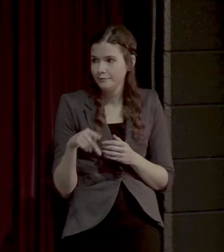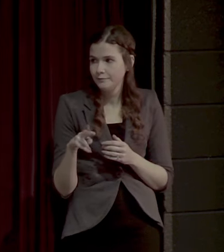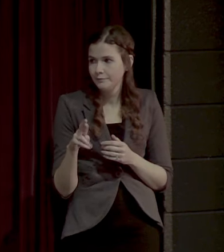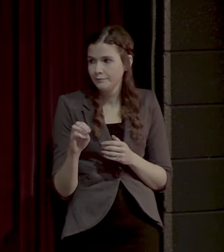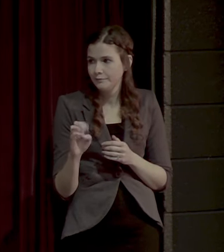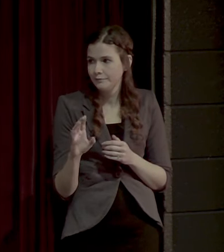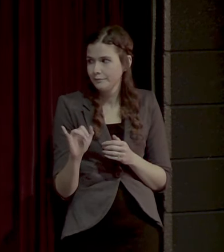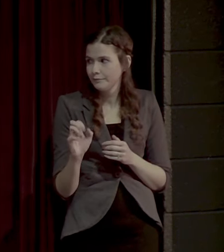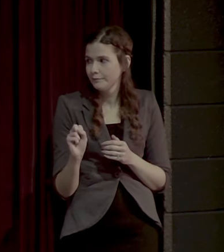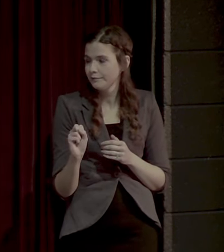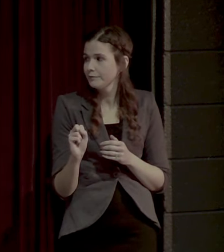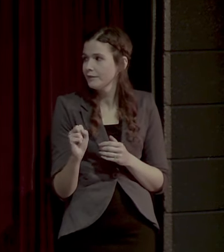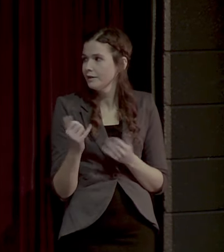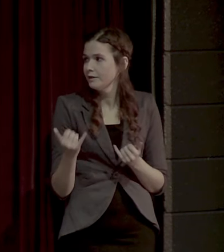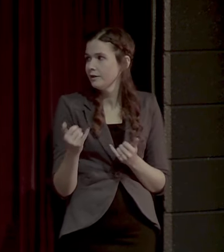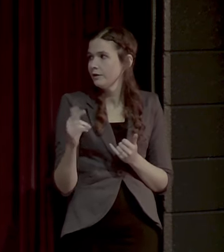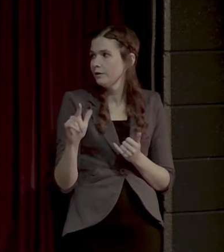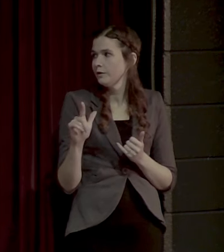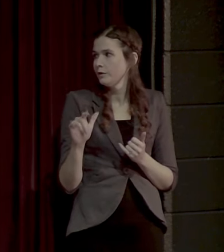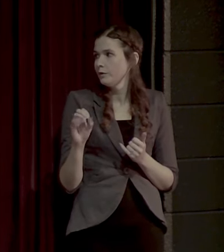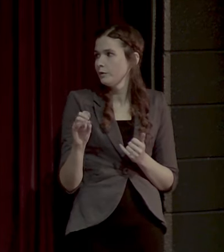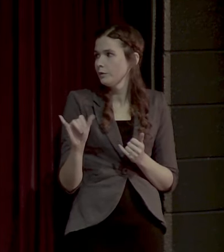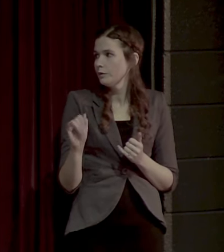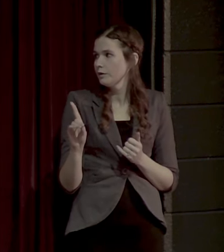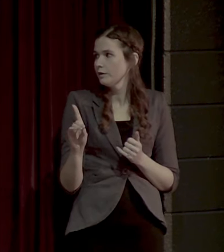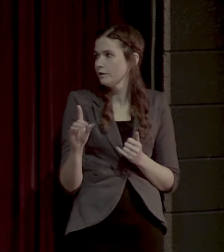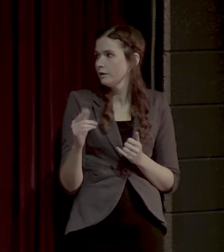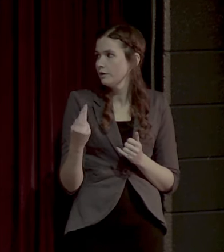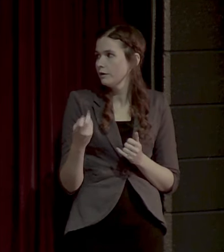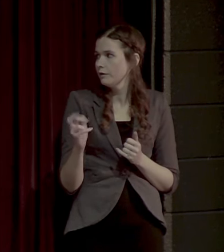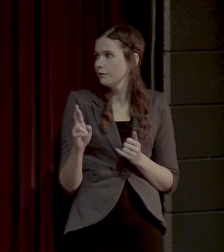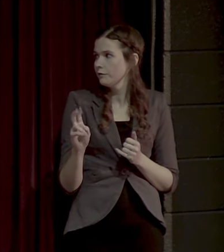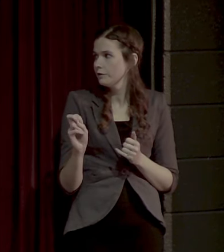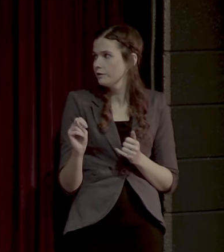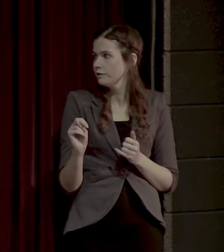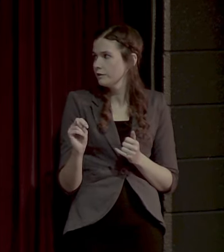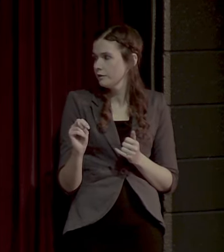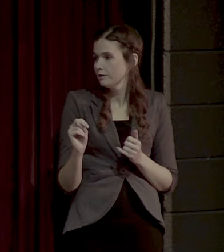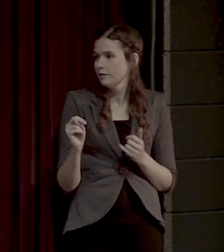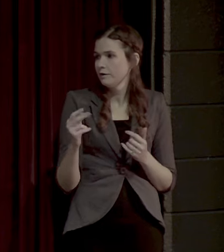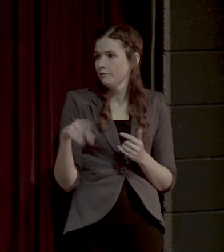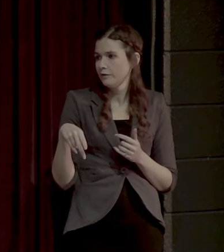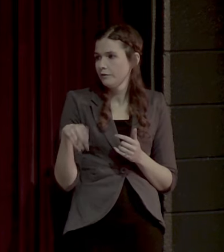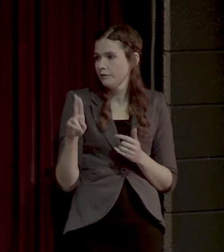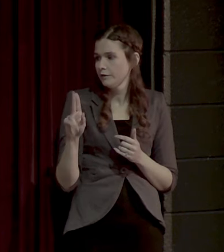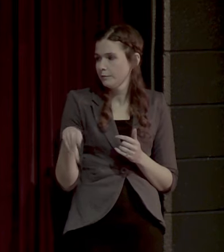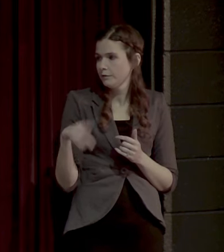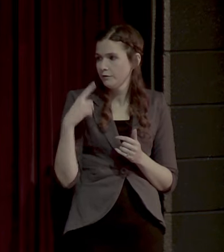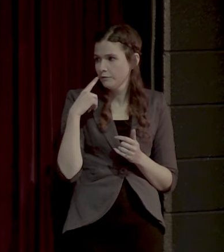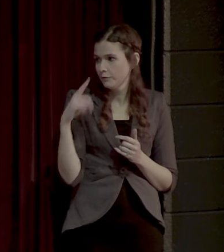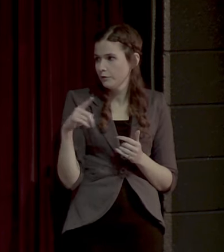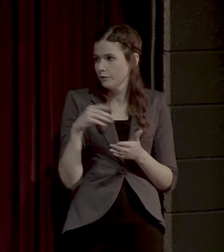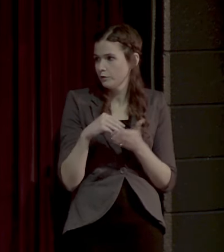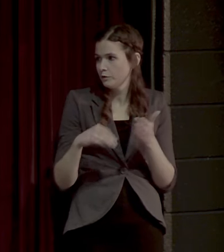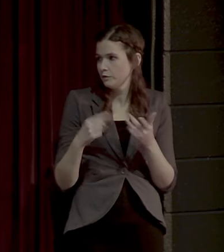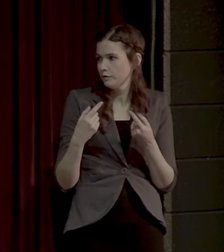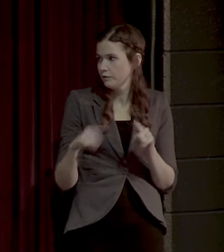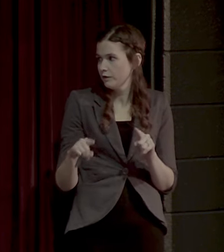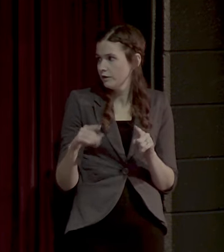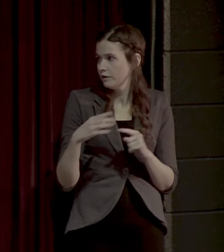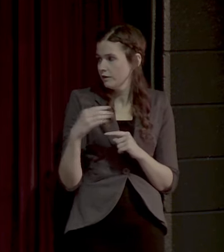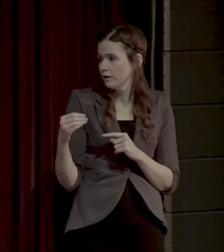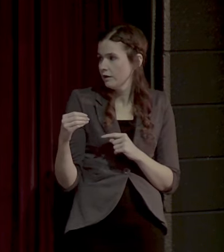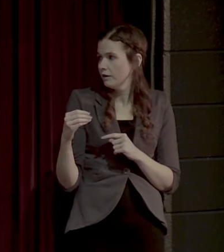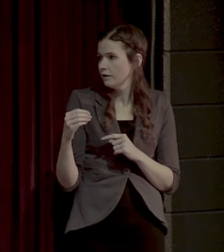Now, Lloyd Halverson, Vice President of Academic and Student Affairs, and Steve Shirk, Director of Student Affairs,